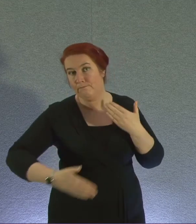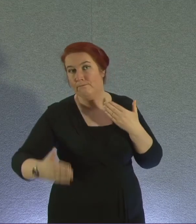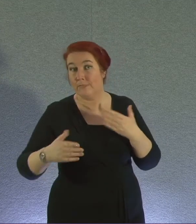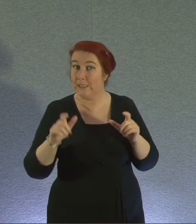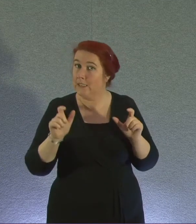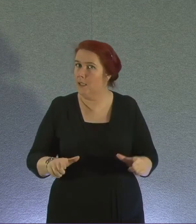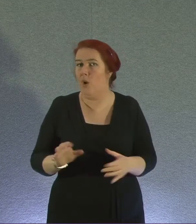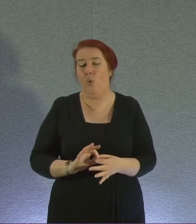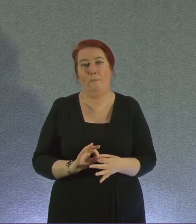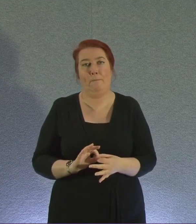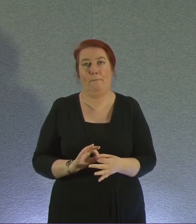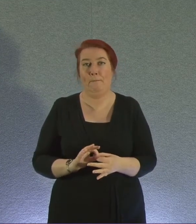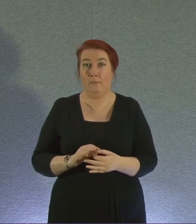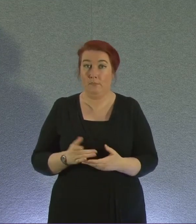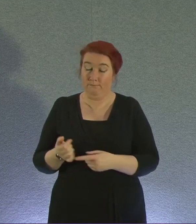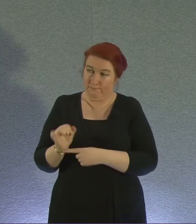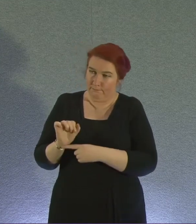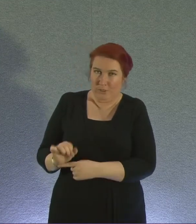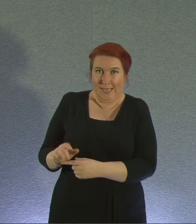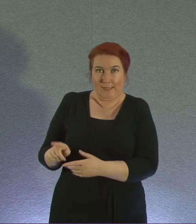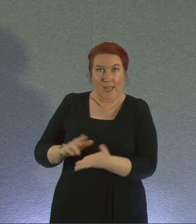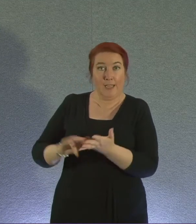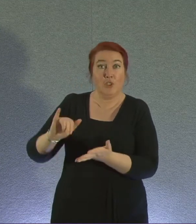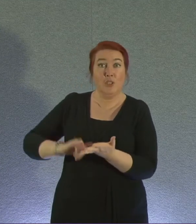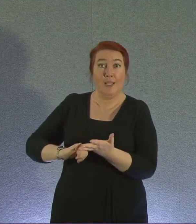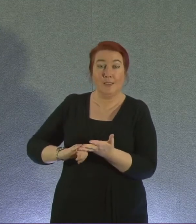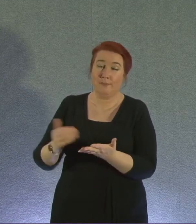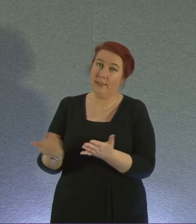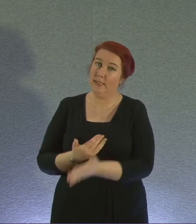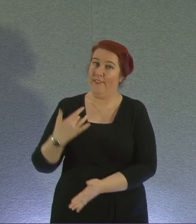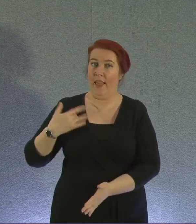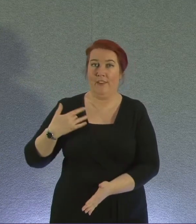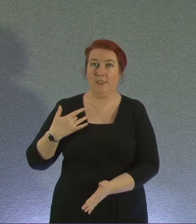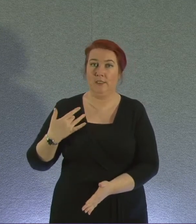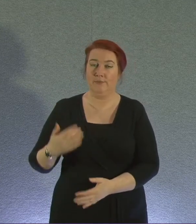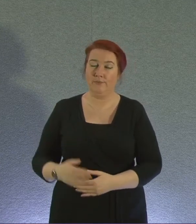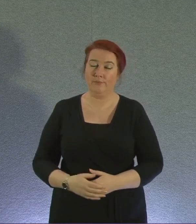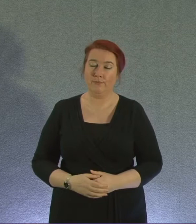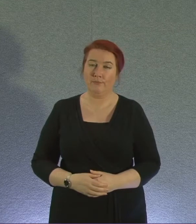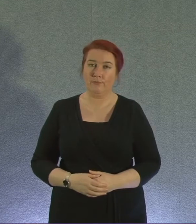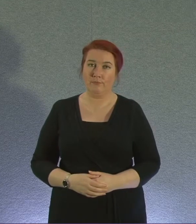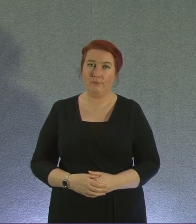home. Protect the NHS. Save lives.